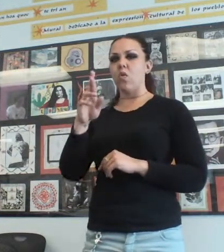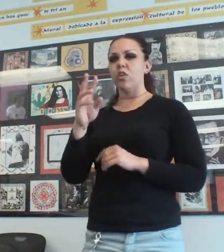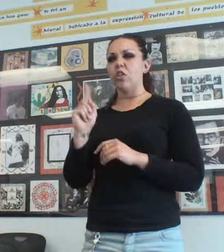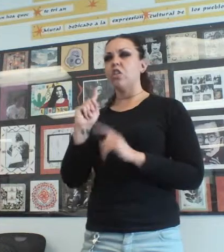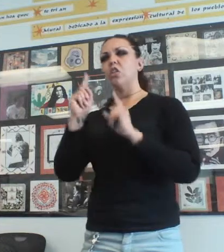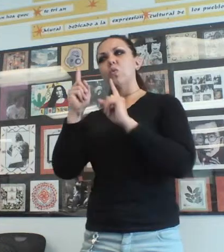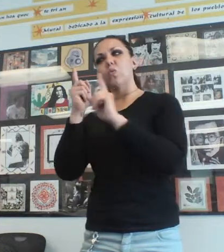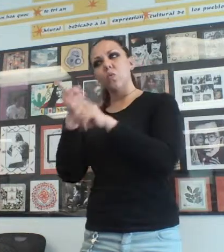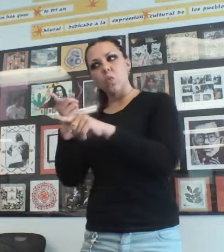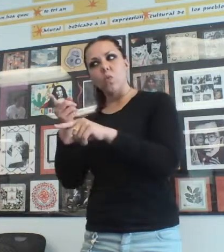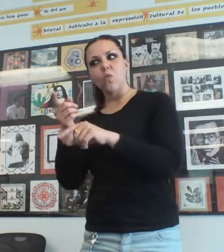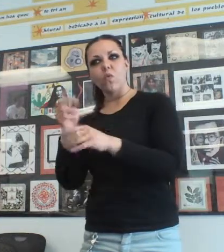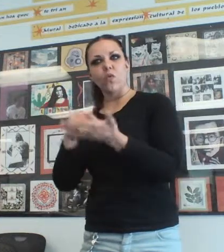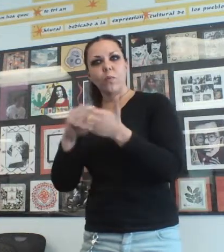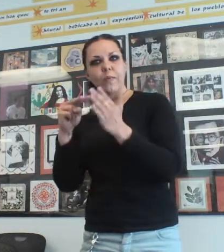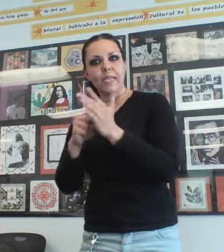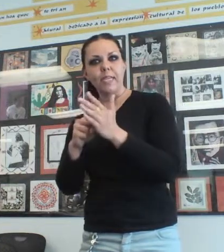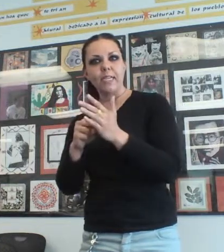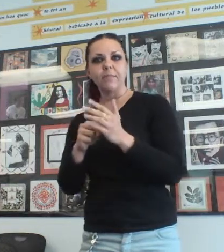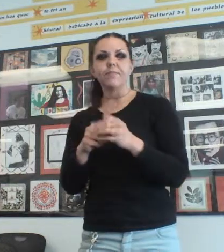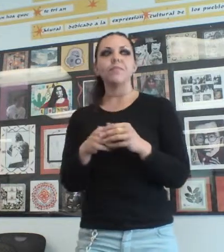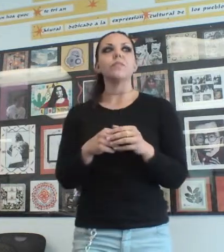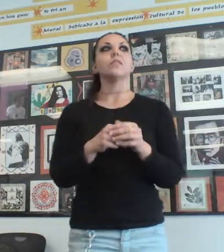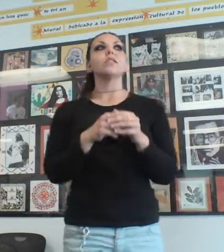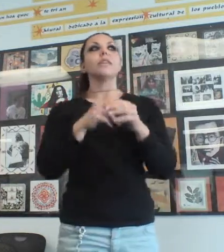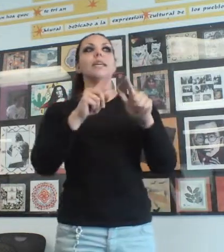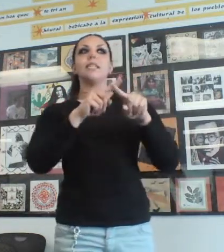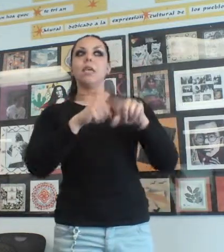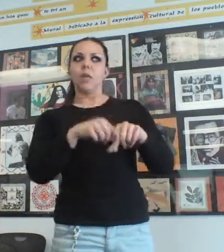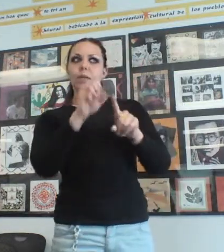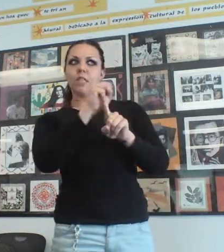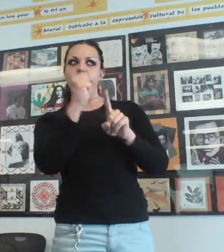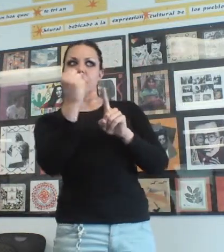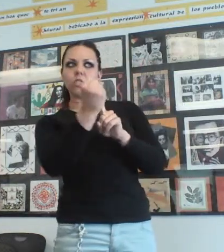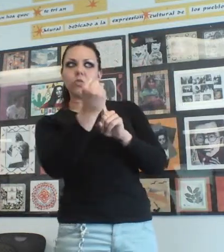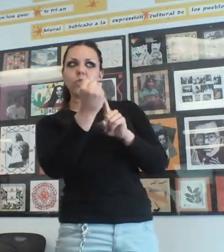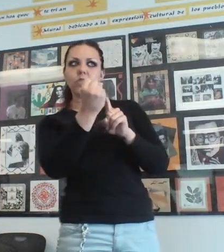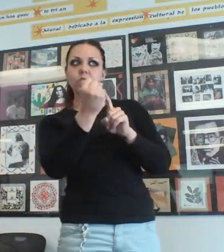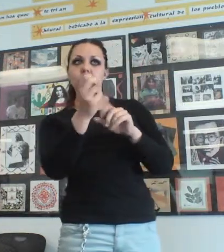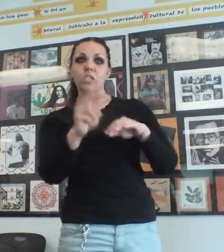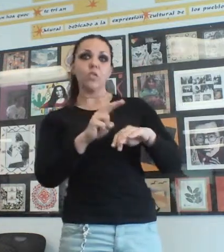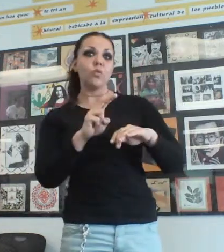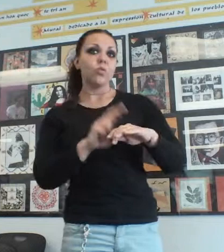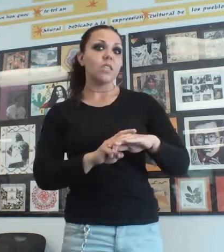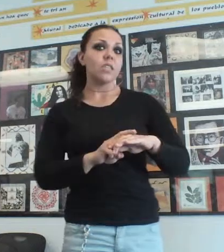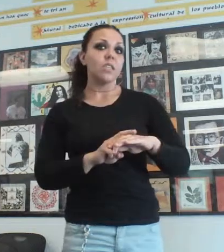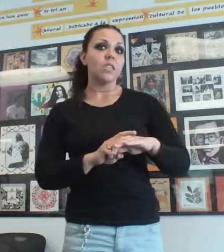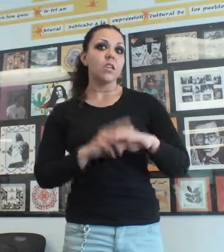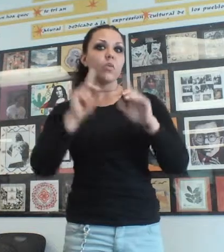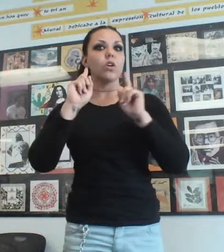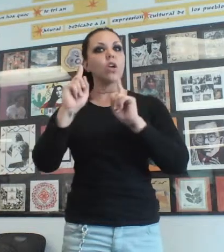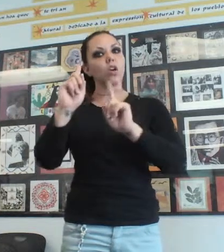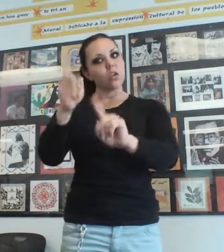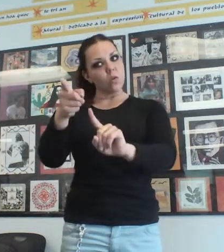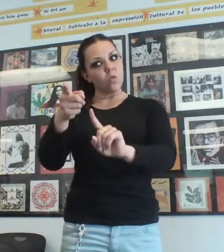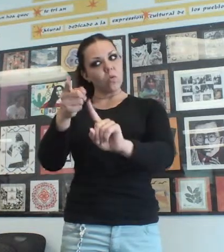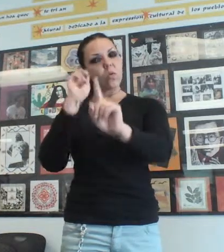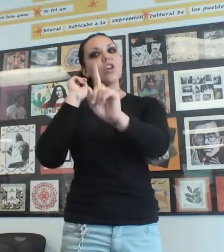what they meant? It depends on the situation. Usually, we are going for meaning. People